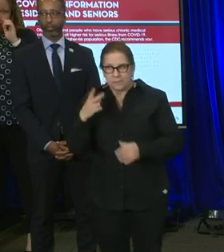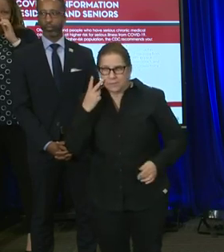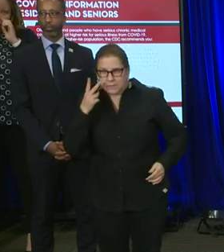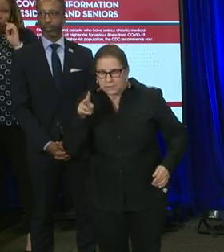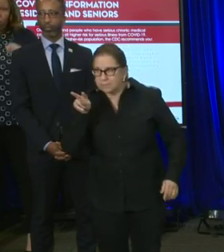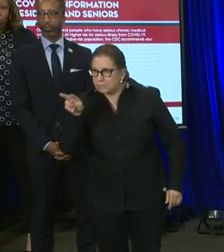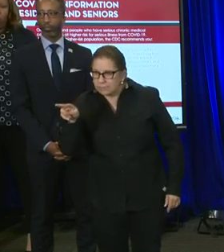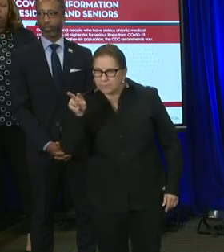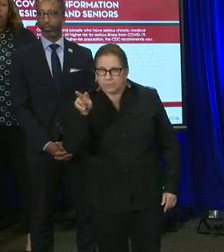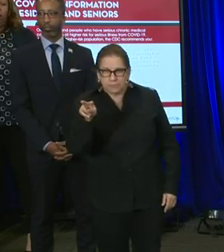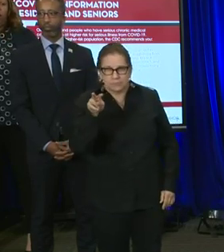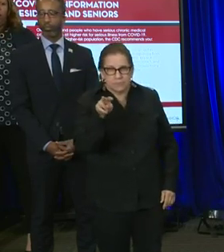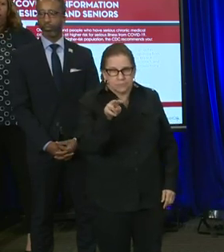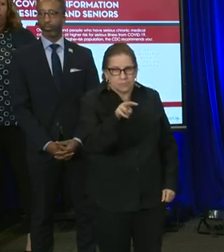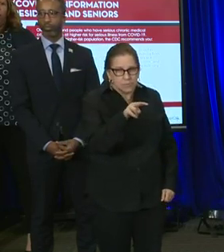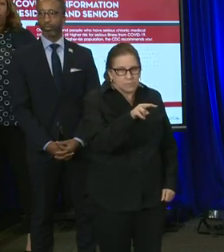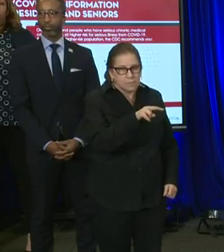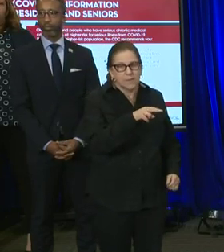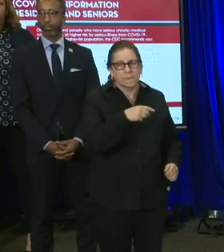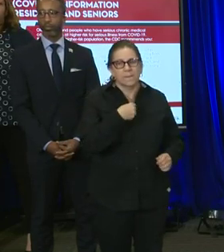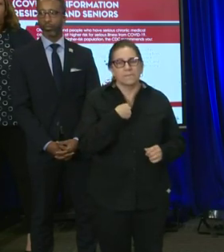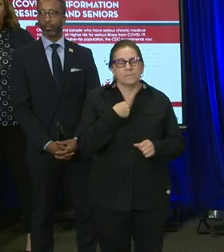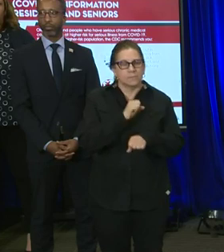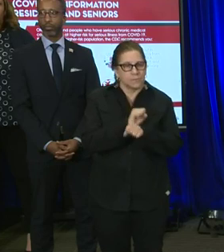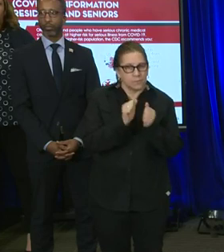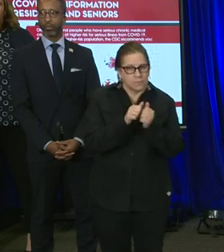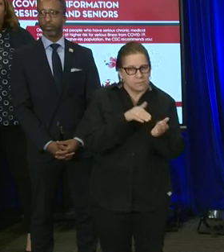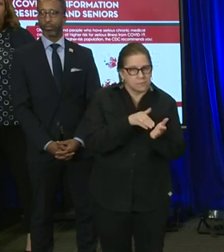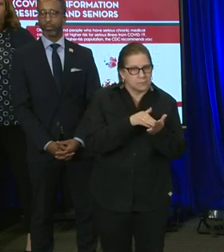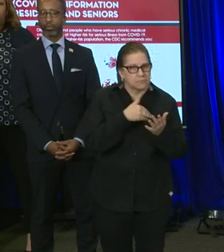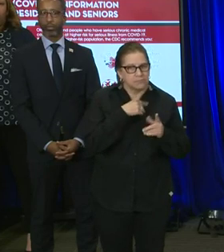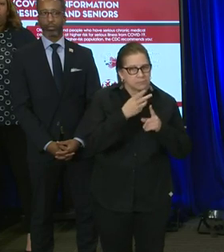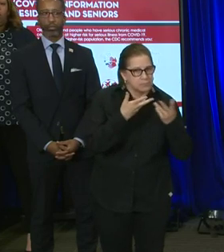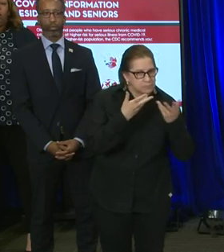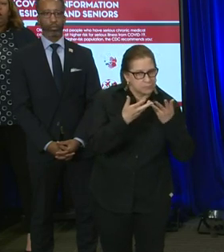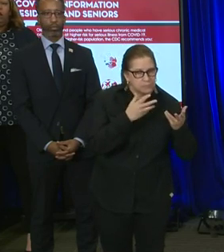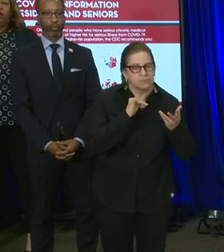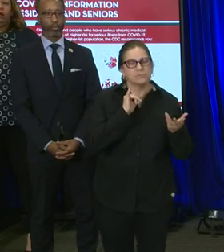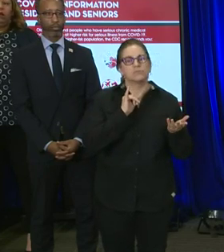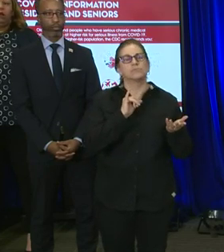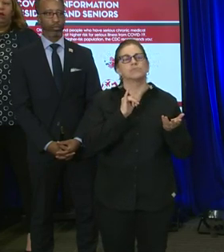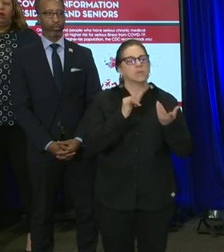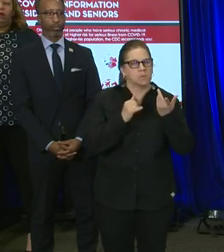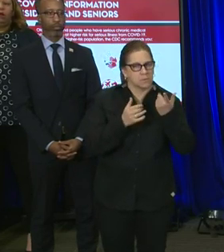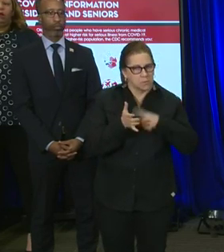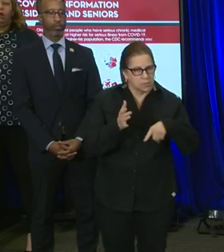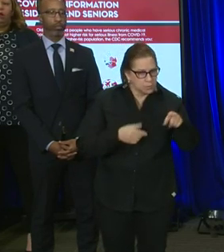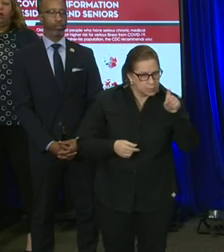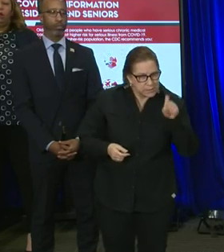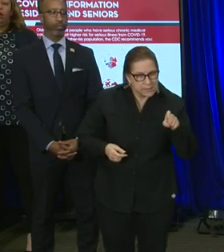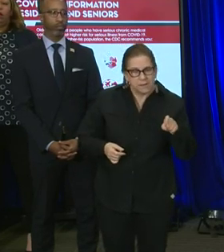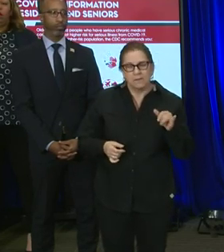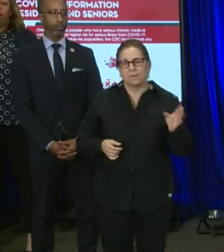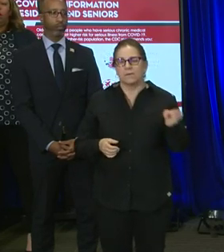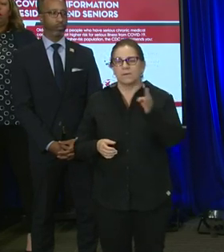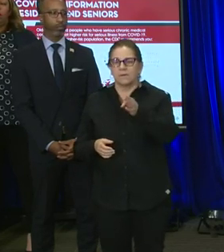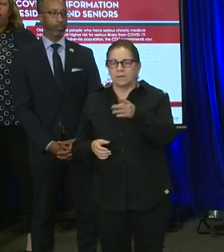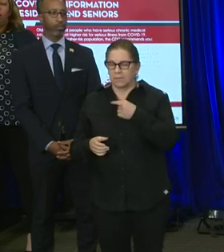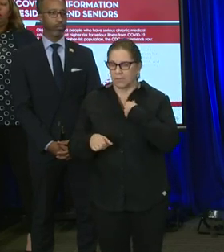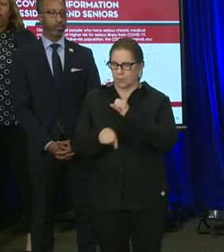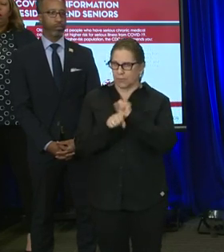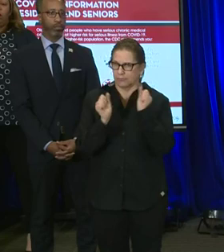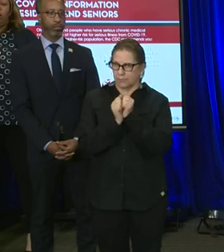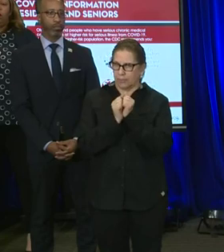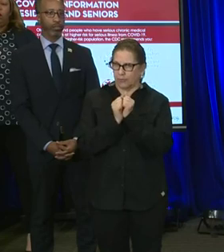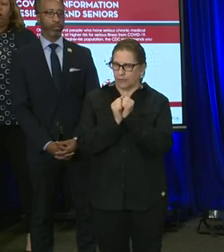front lines to be able to understand what their needs are, and we will continue to do so as we work collectively to respond to